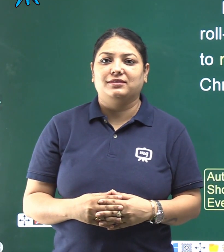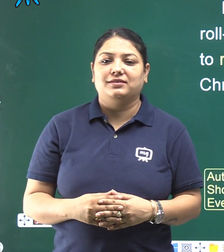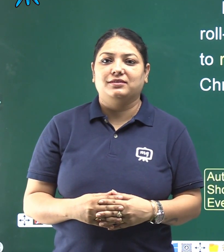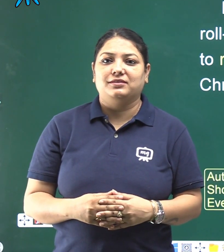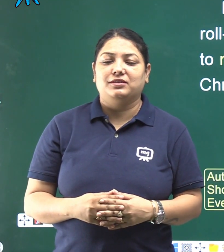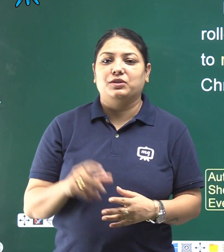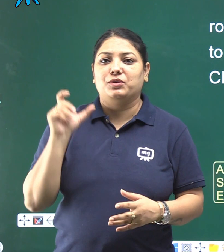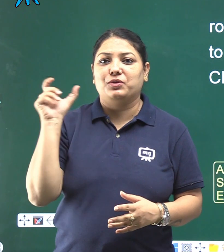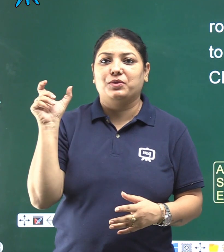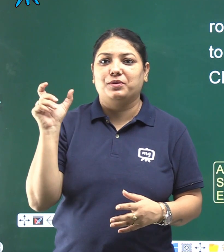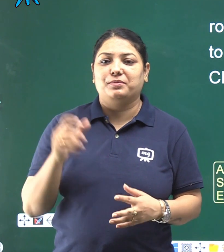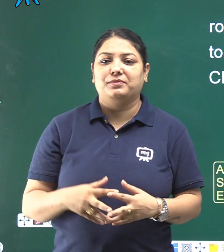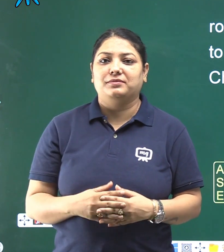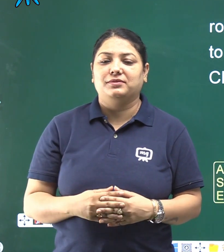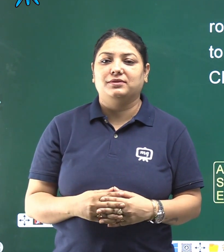Shop.